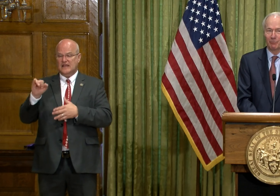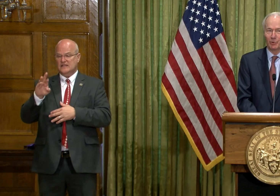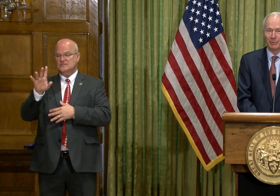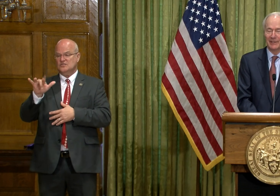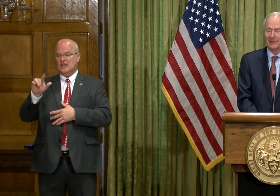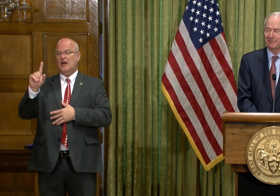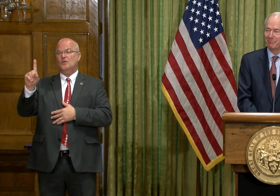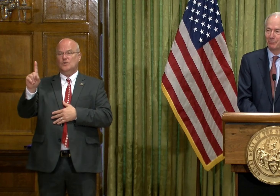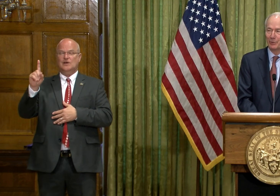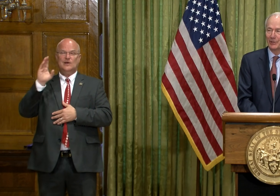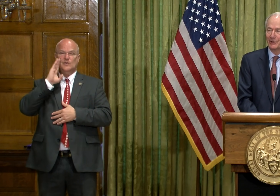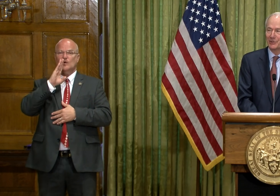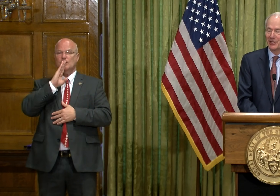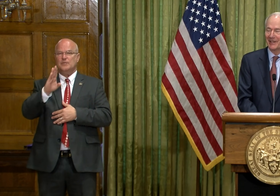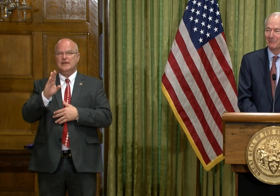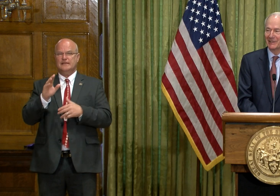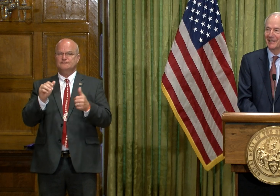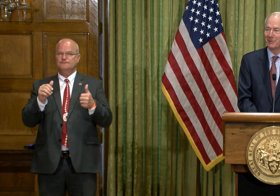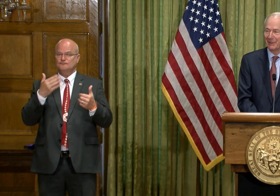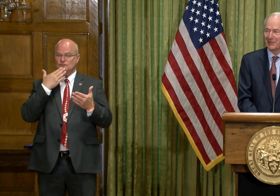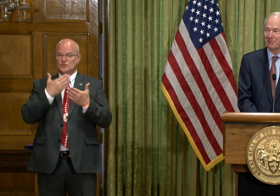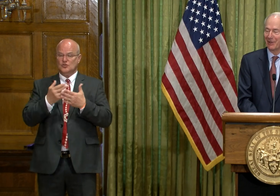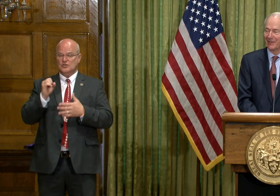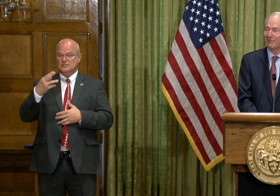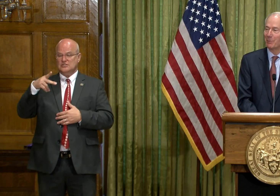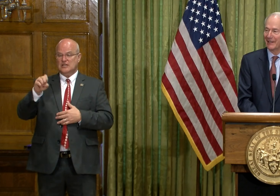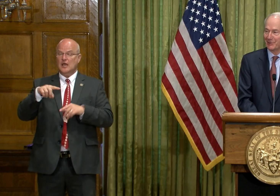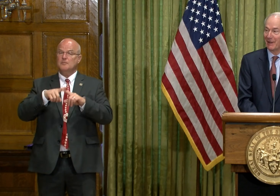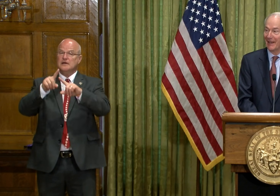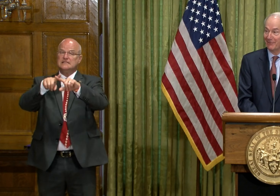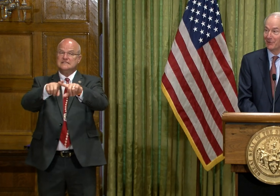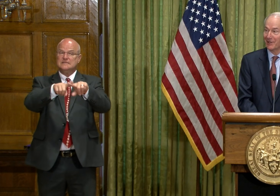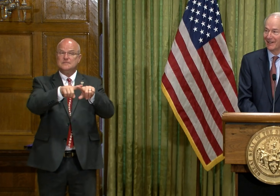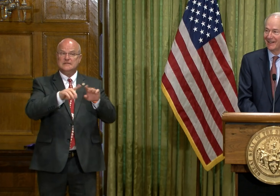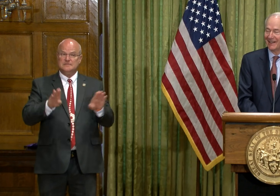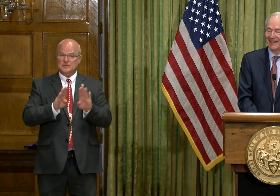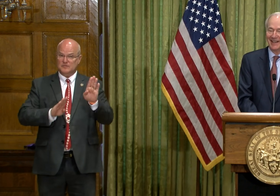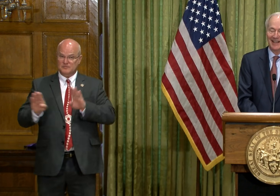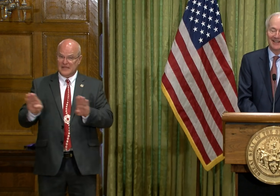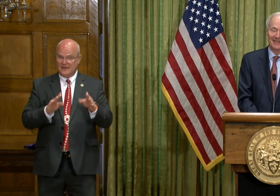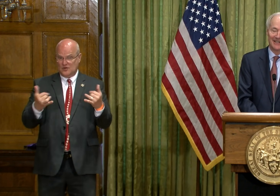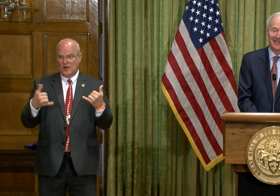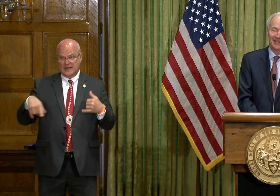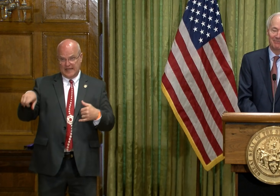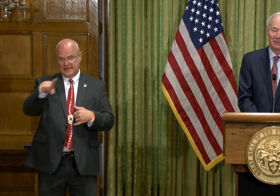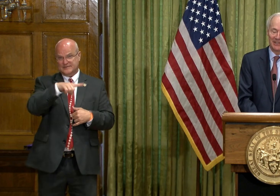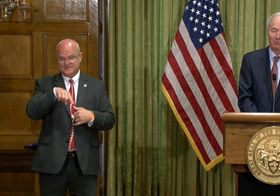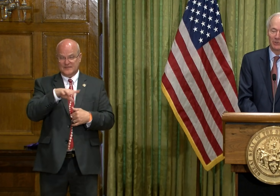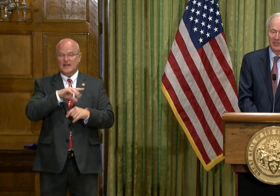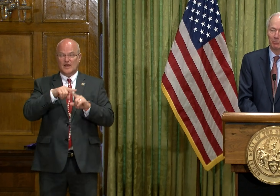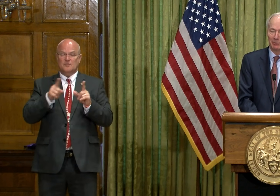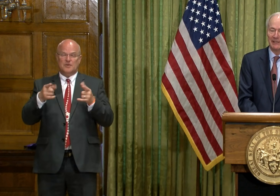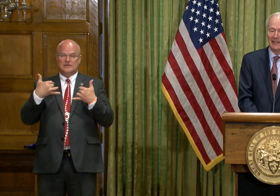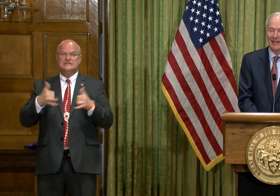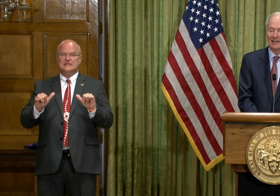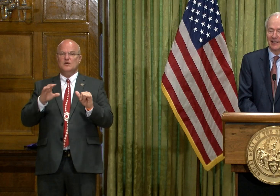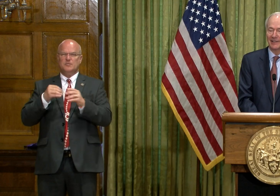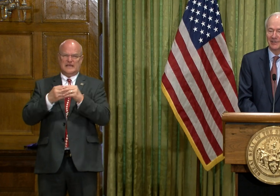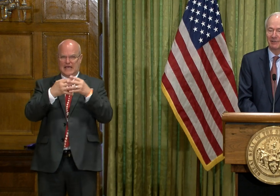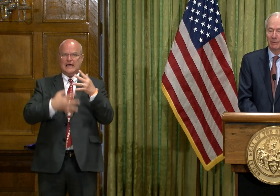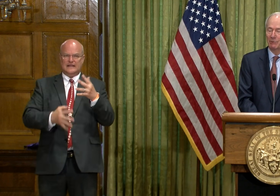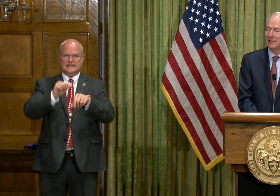July 1 we'll be in pretty good shape, but that depends upon everybody's behavior. And but there still would